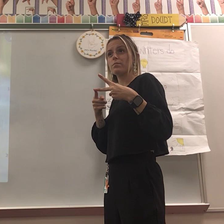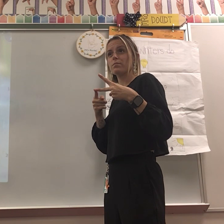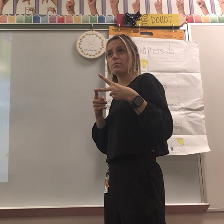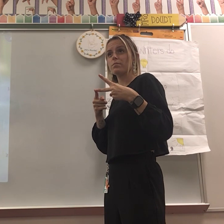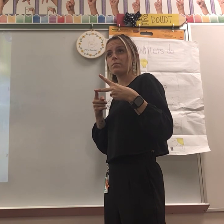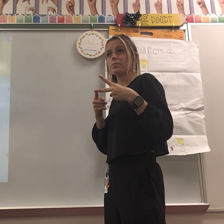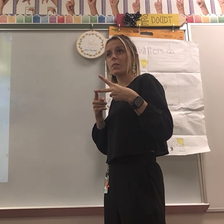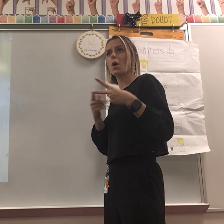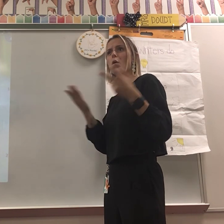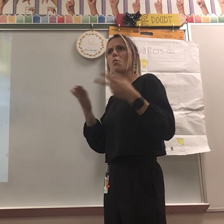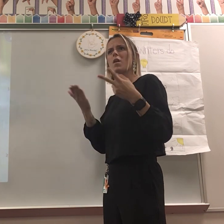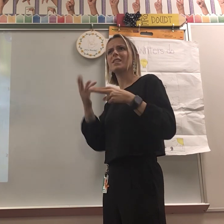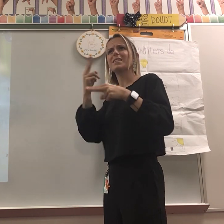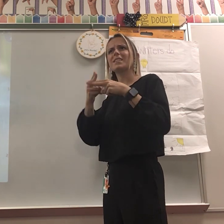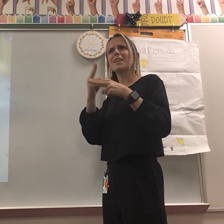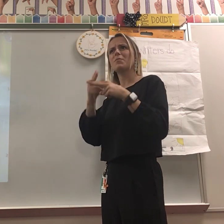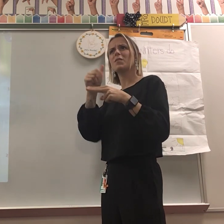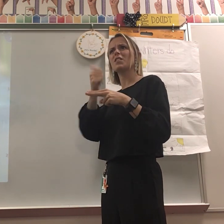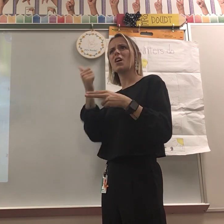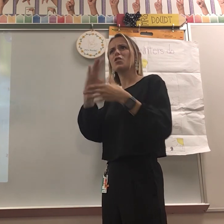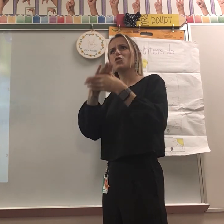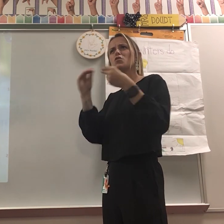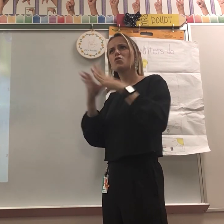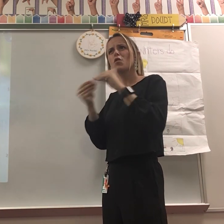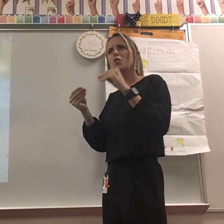What's the name of the other story that we read?